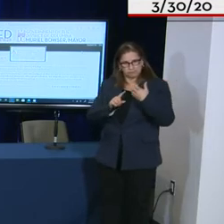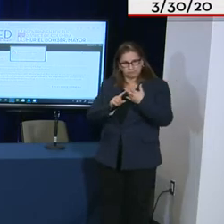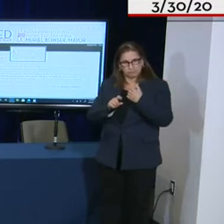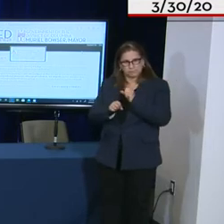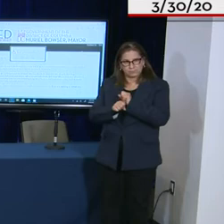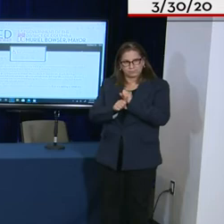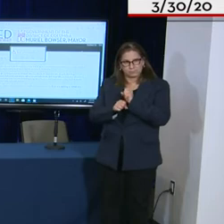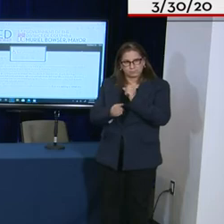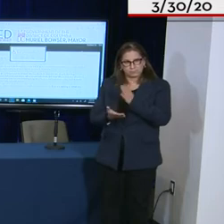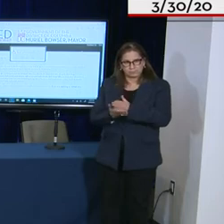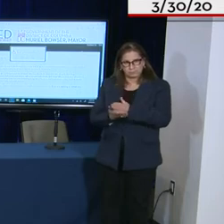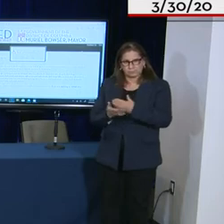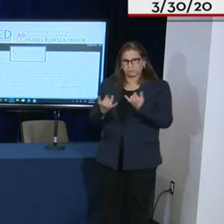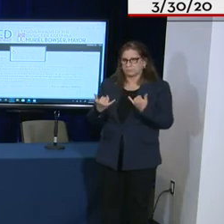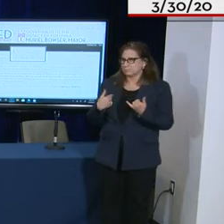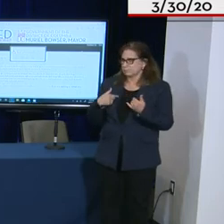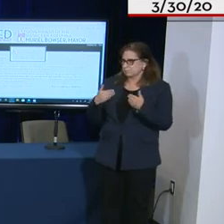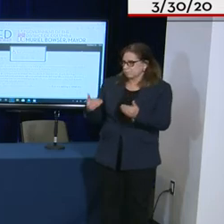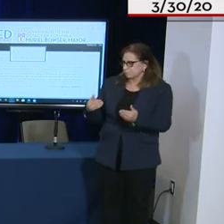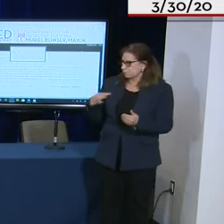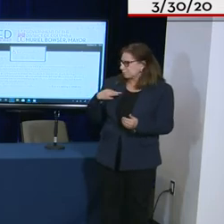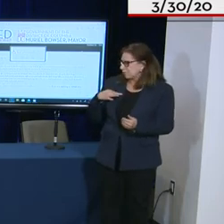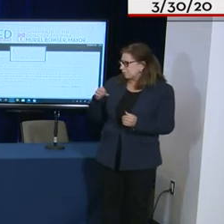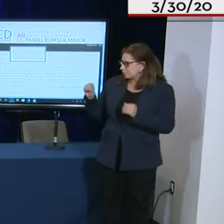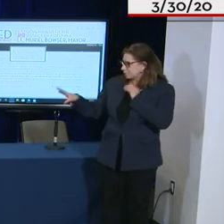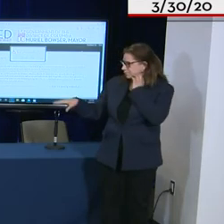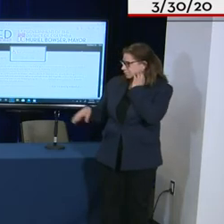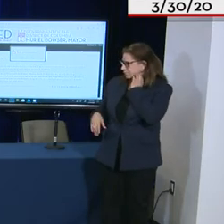is filed with DC?